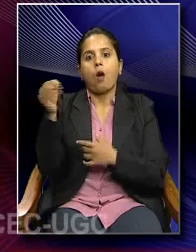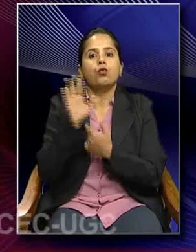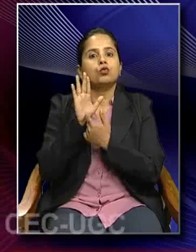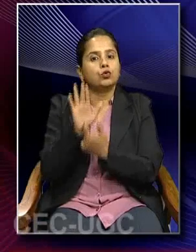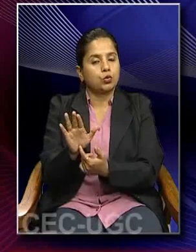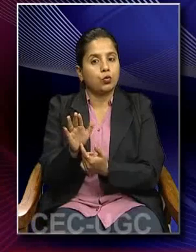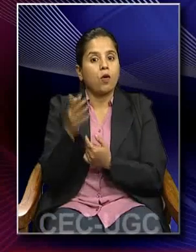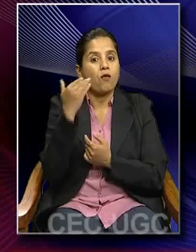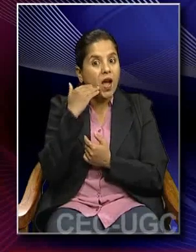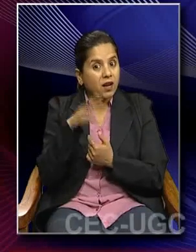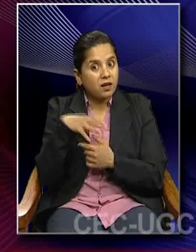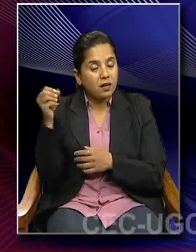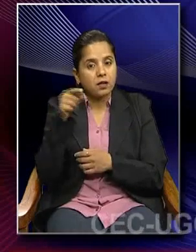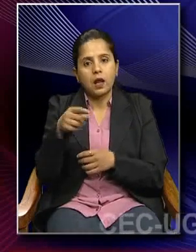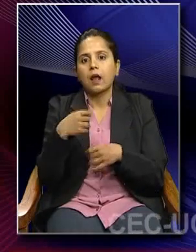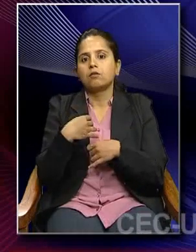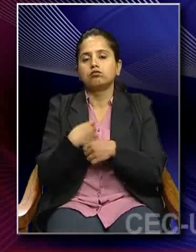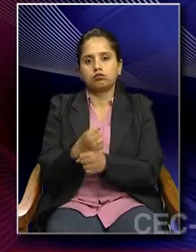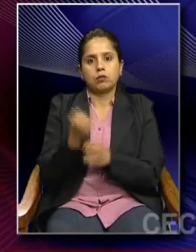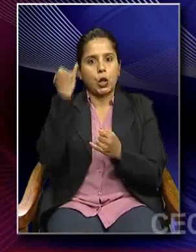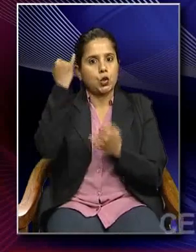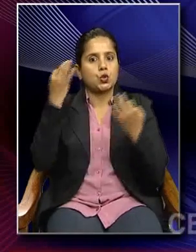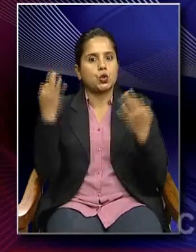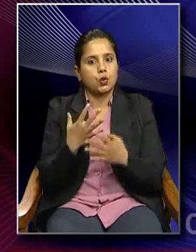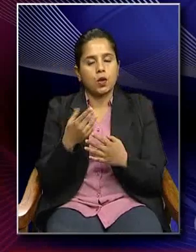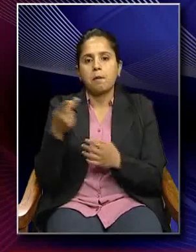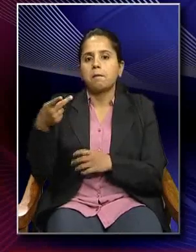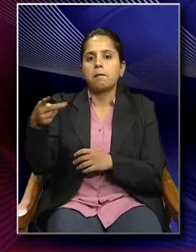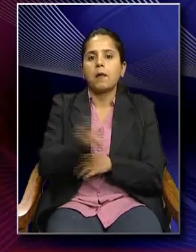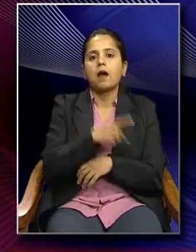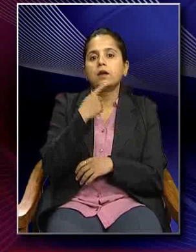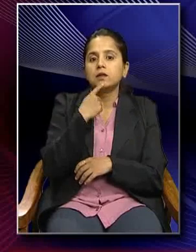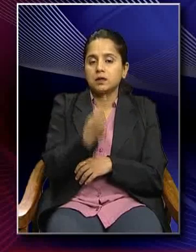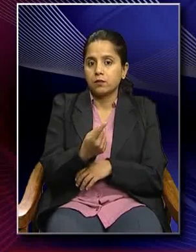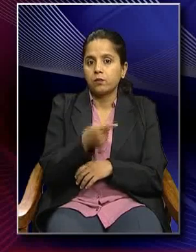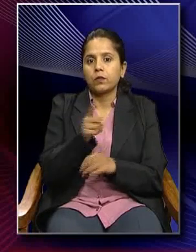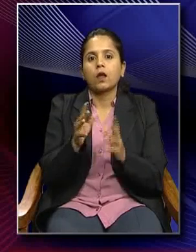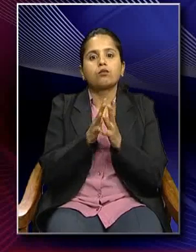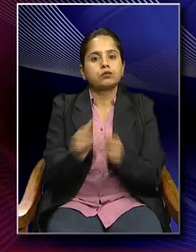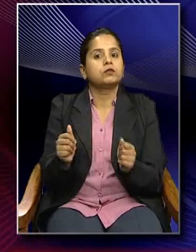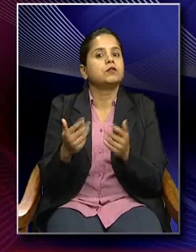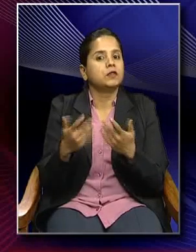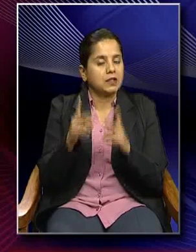when creation happens, and it returns back to it when there is a dissolution.